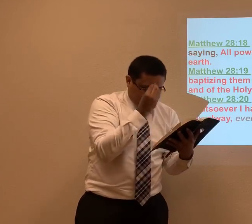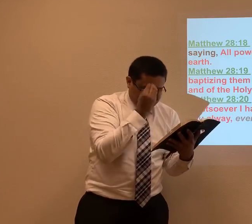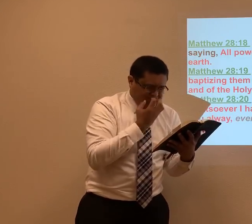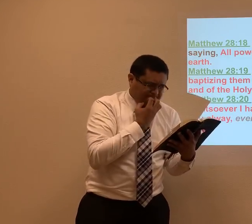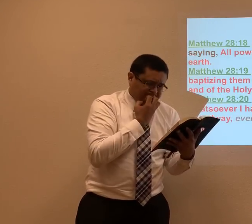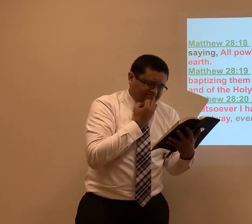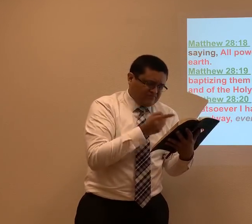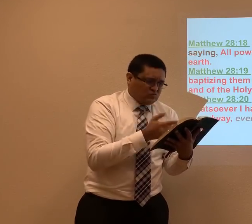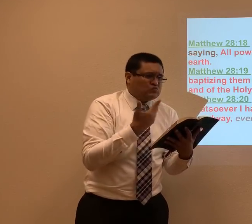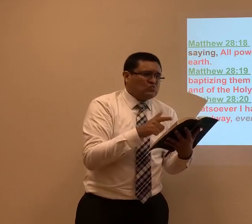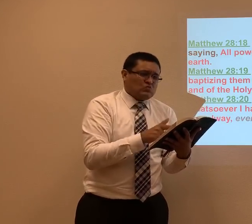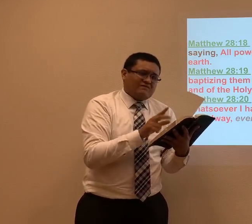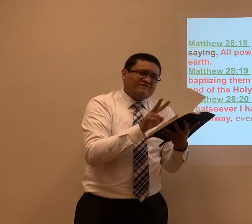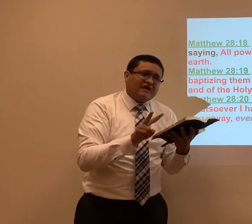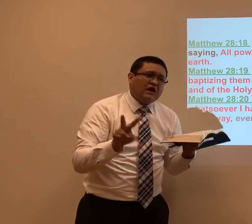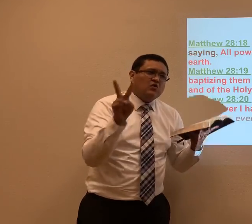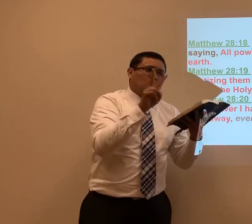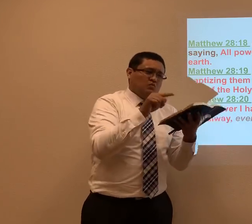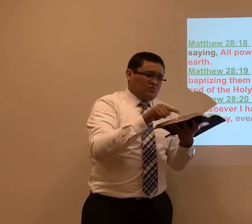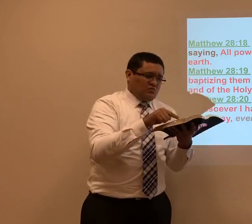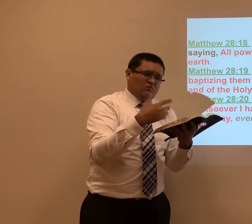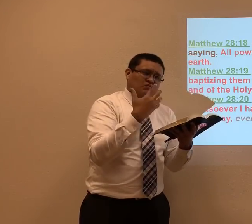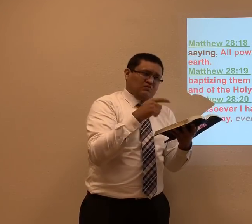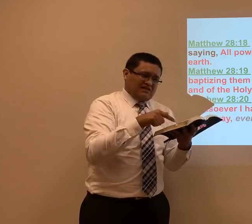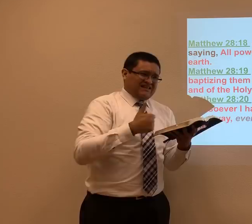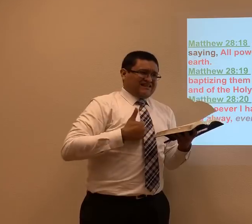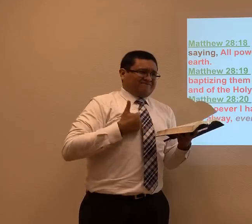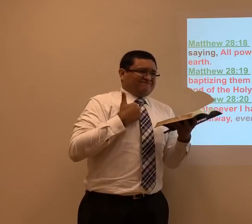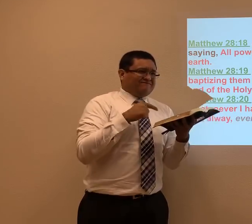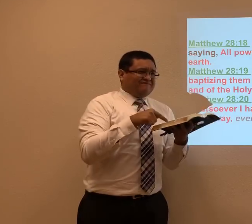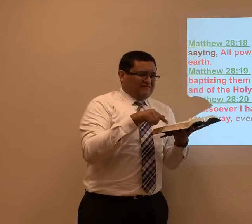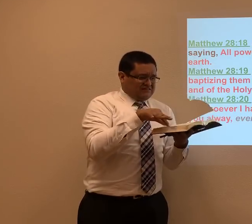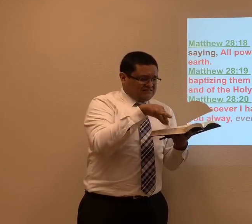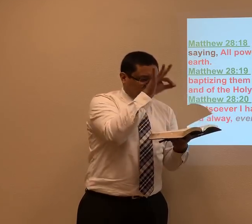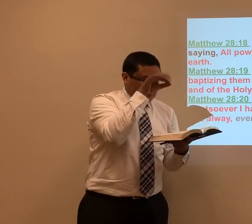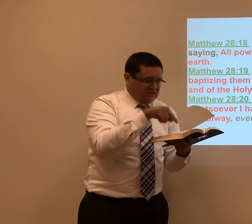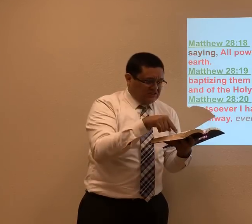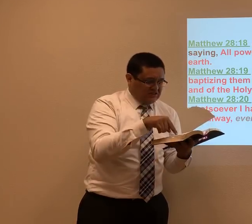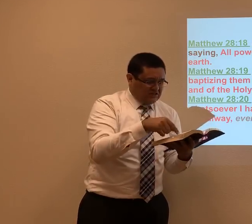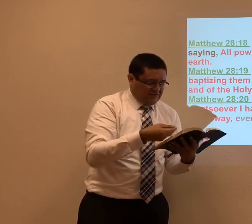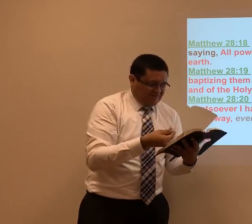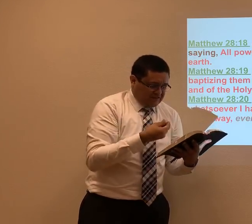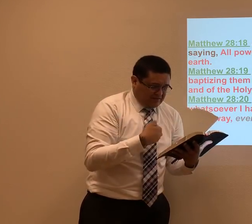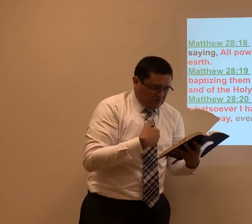word and think about it and cherish it. This word is important. It has value to our life.